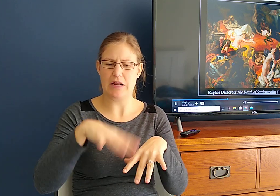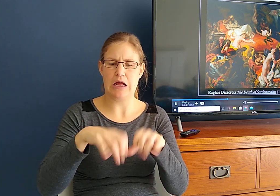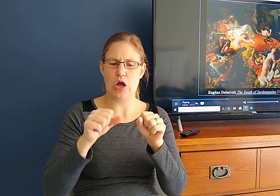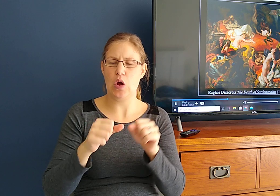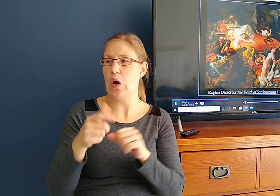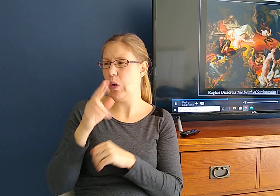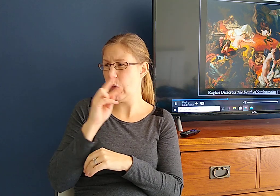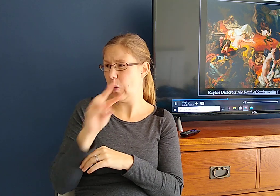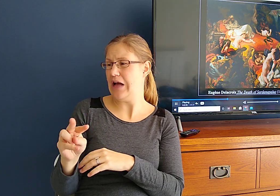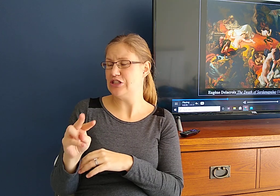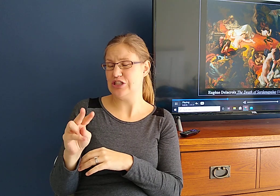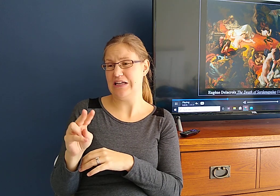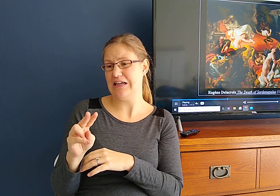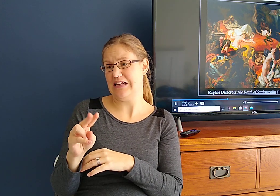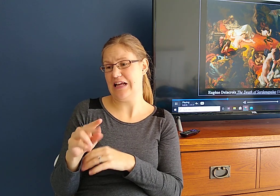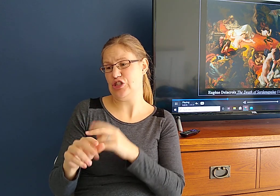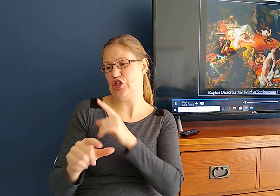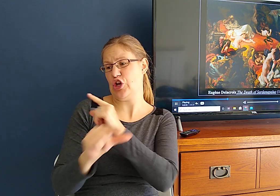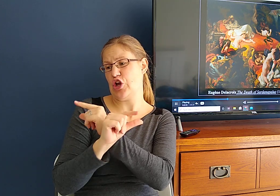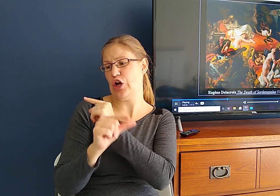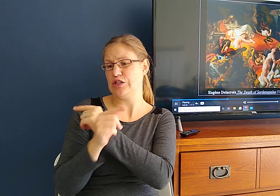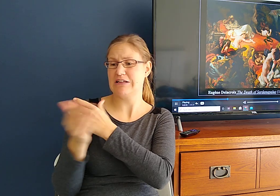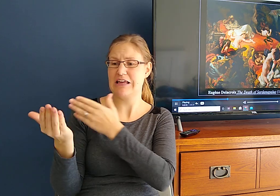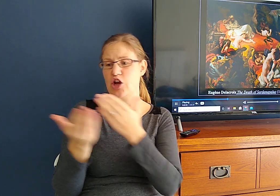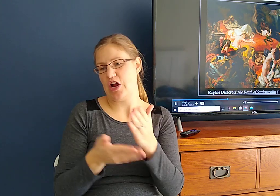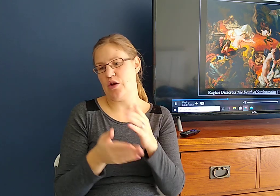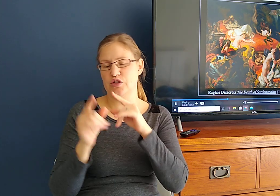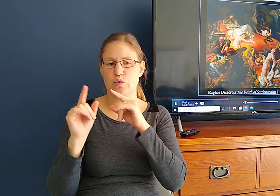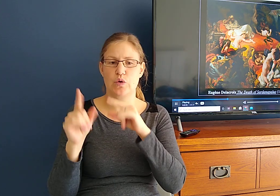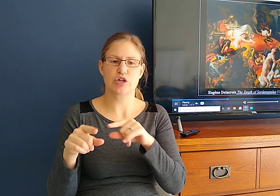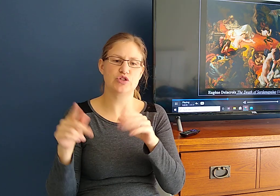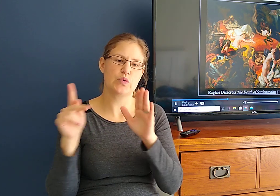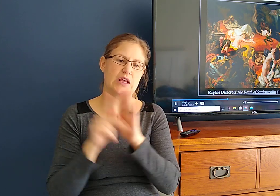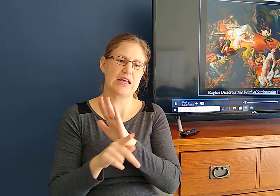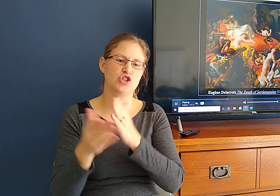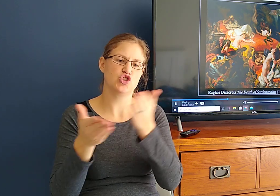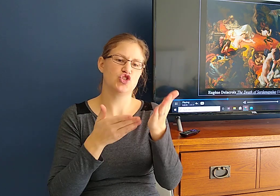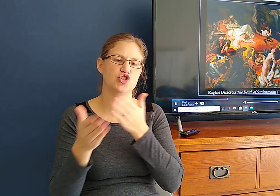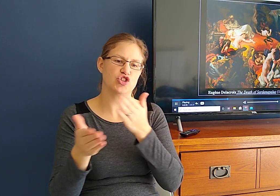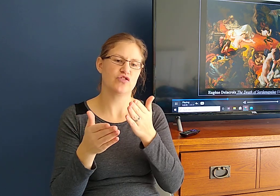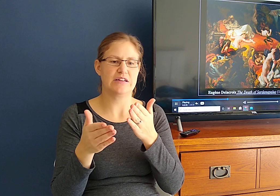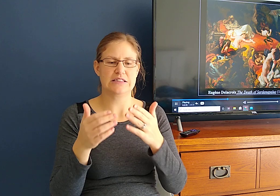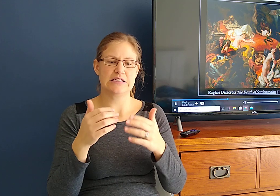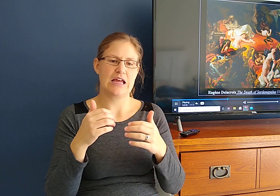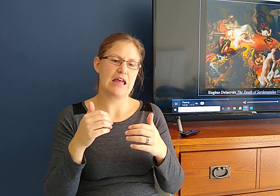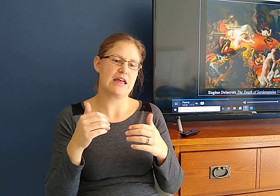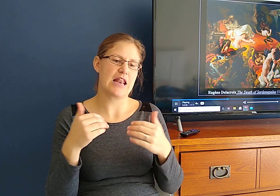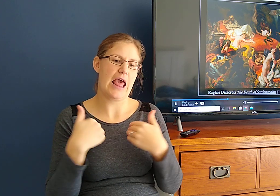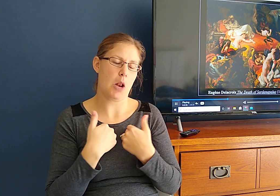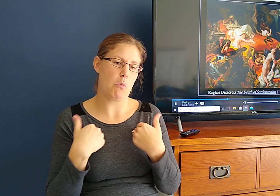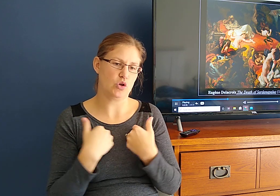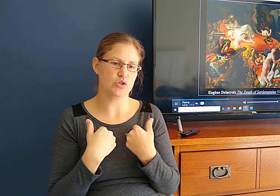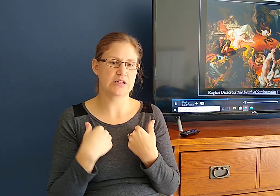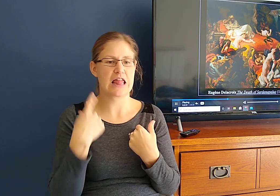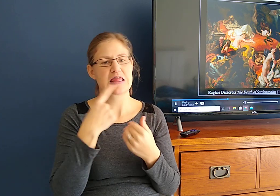his orders to kill his servants, concubines, and animals. This painting was